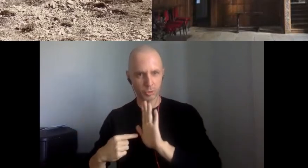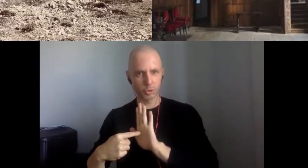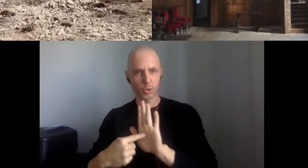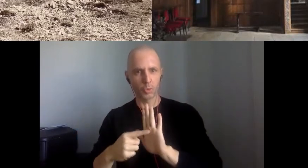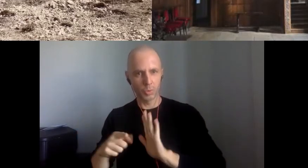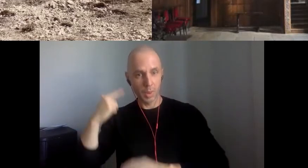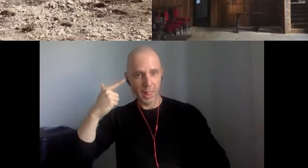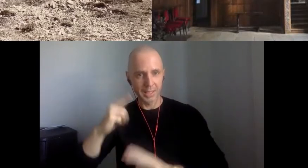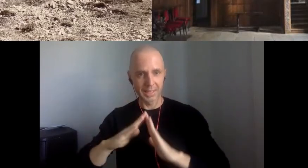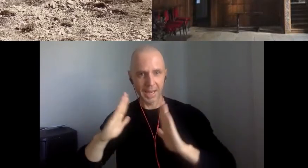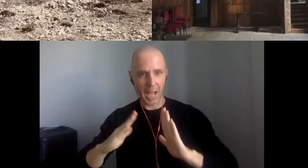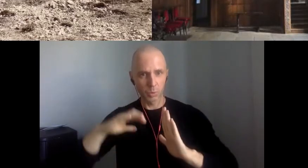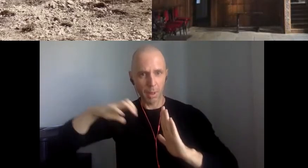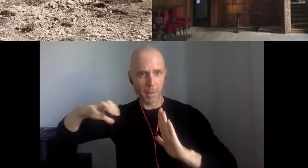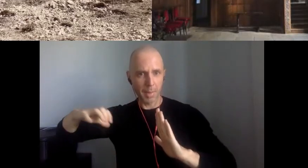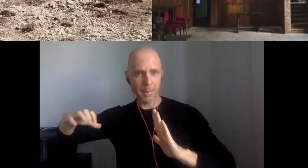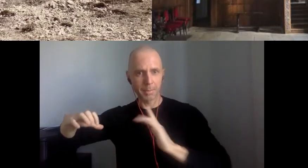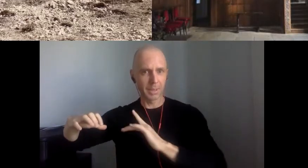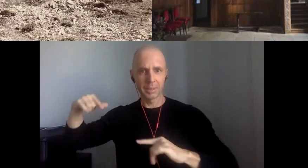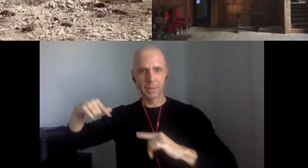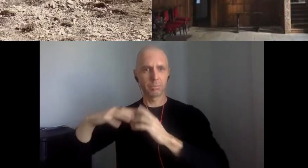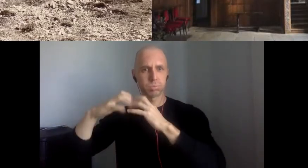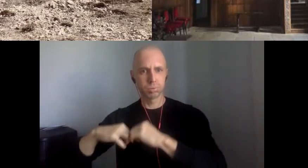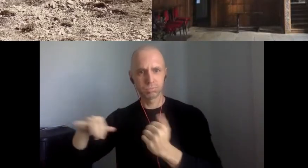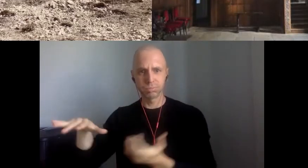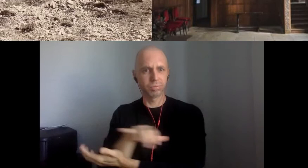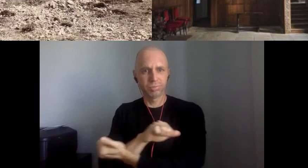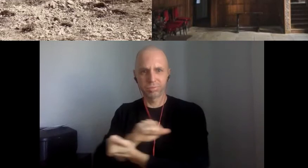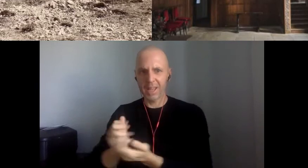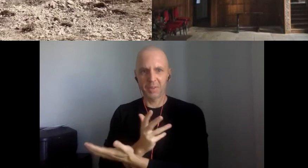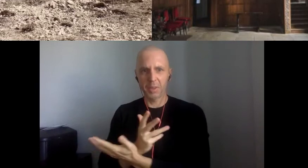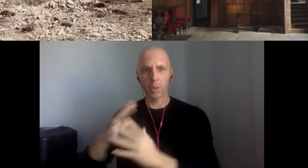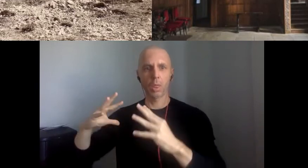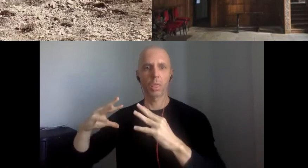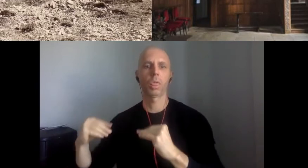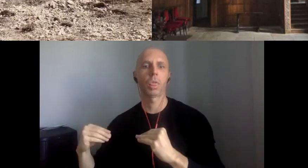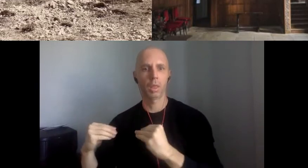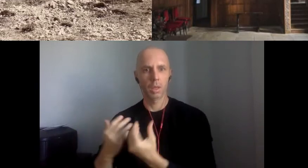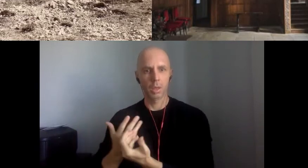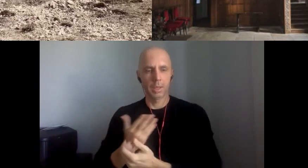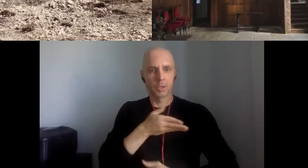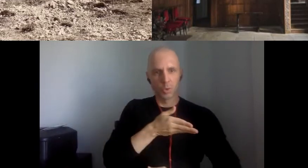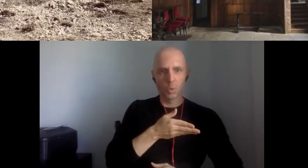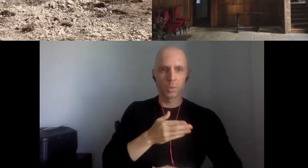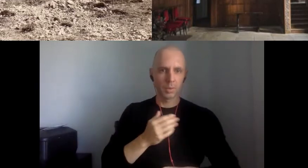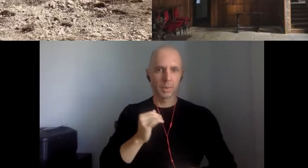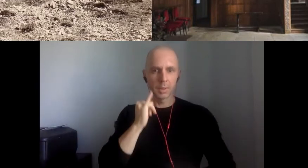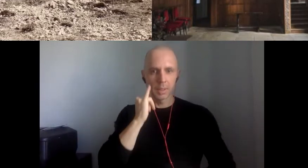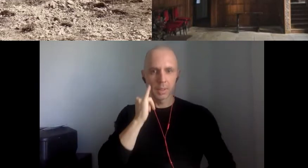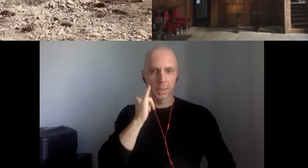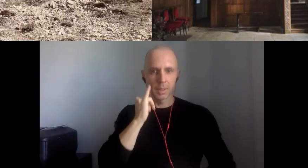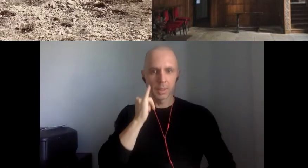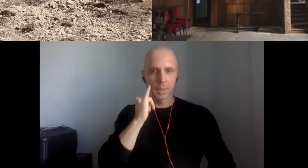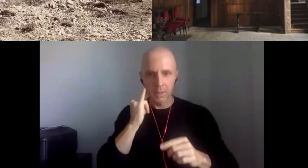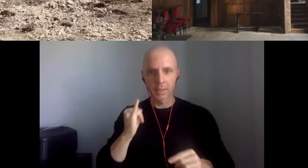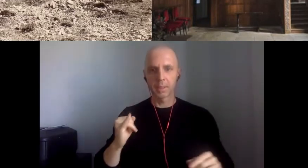lucky it didn't hit the castle. And you can see signs of war all around. You can see the big huts in front of the castle,